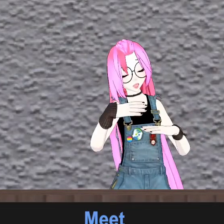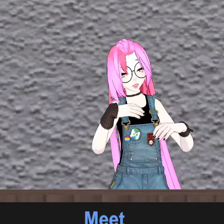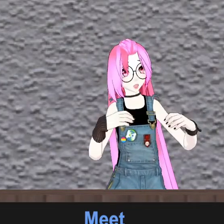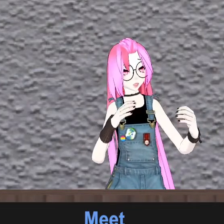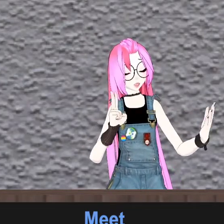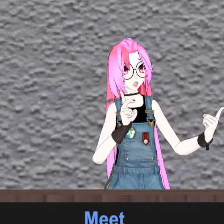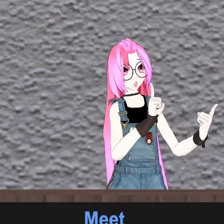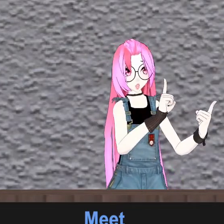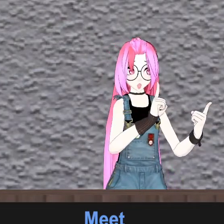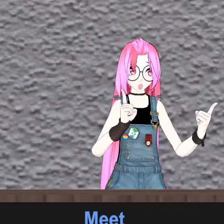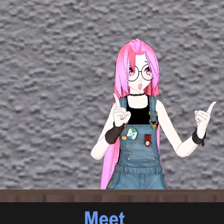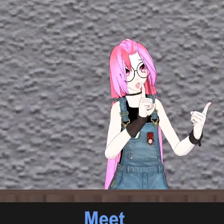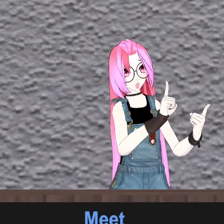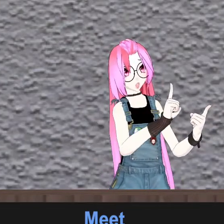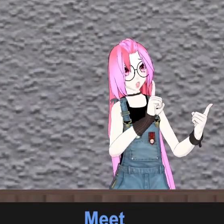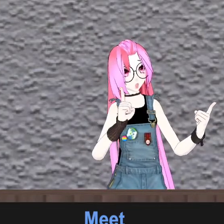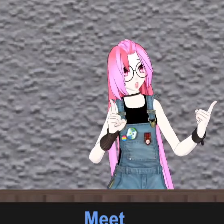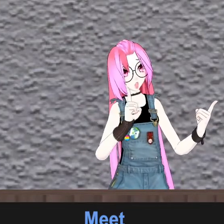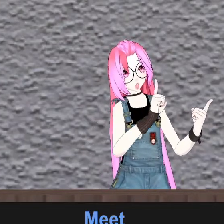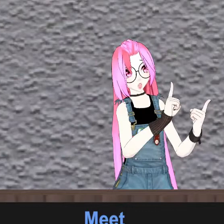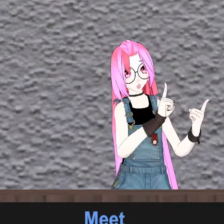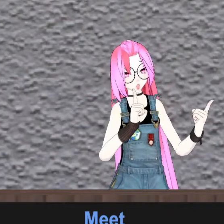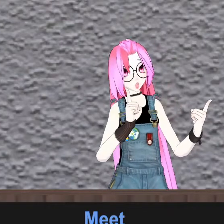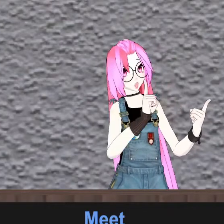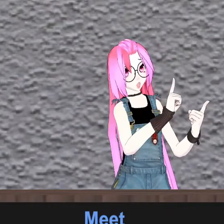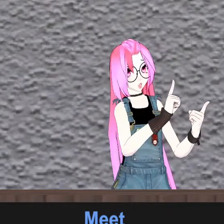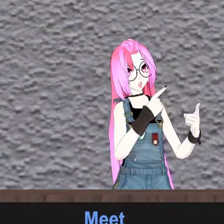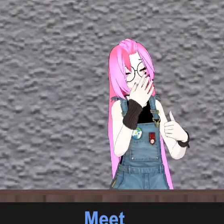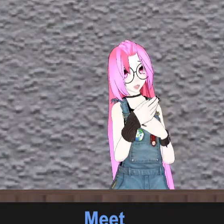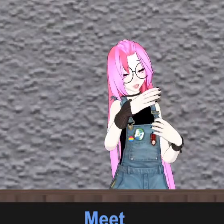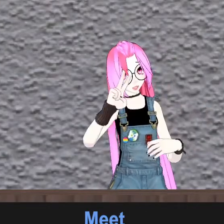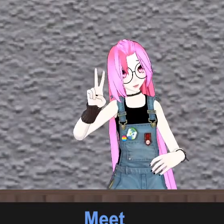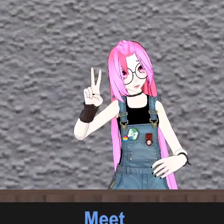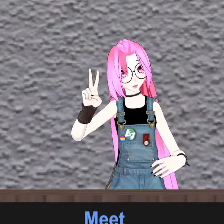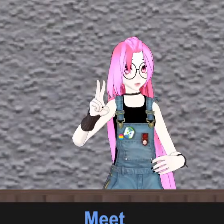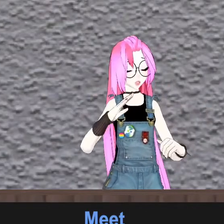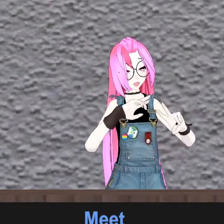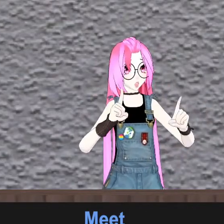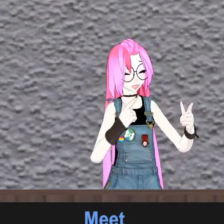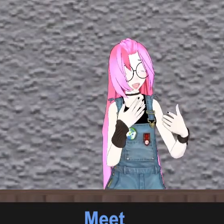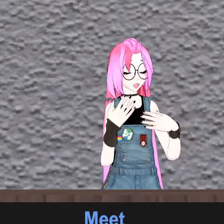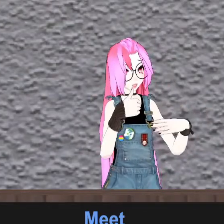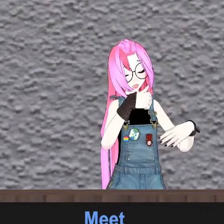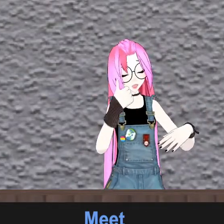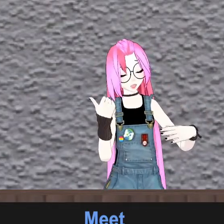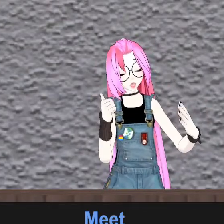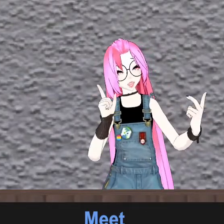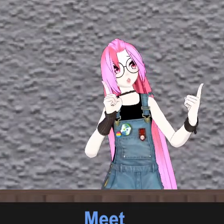comfortable for me. So for me, I'm noticing it's more comfortable for my right hand to move. I'm right-handed. But if it's more comfortable for you the other way, I'd